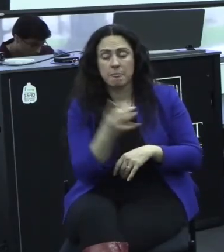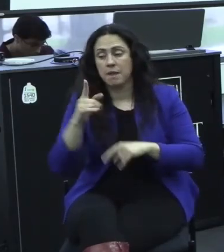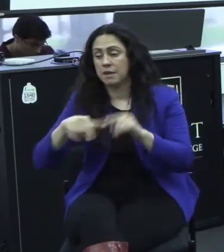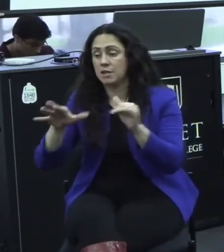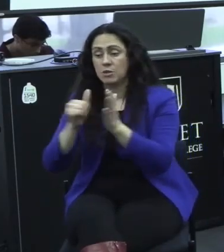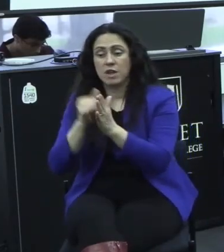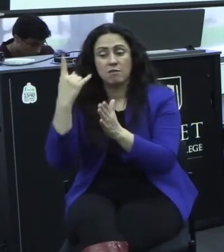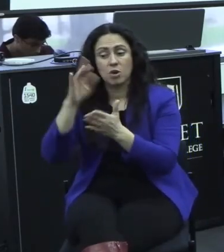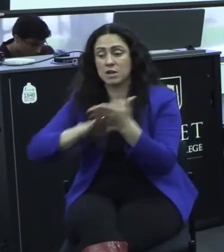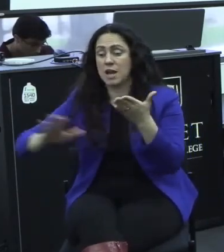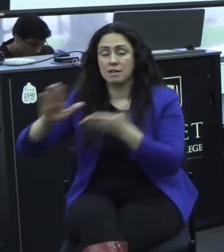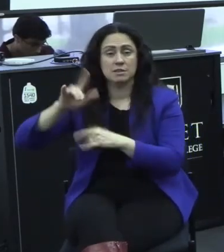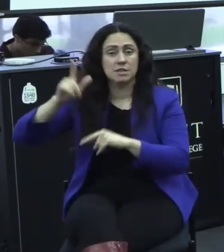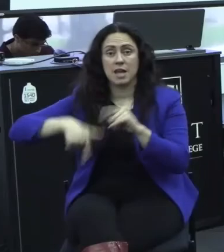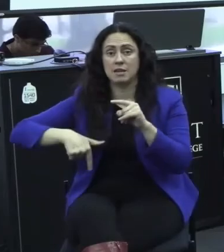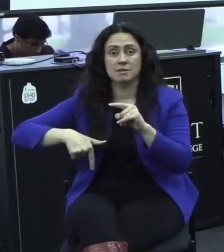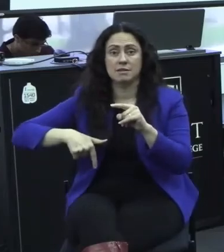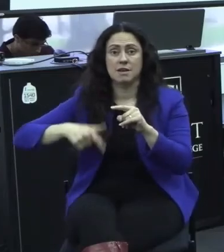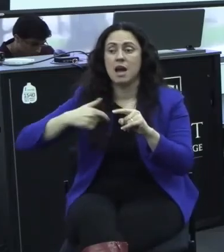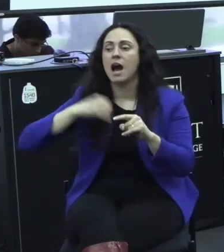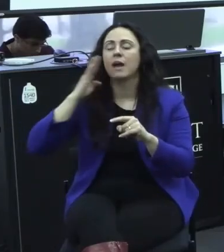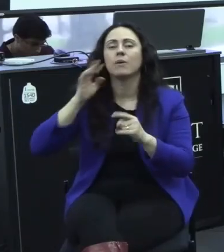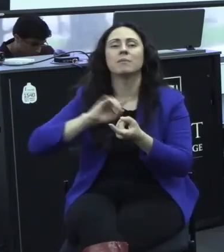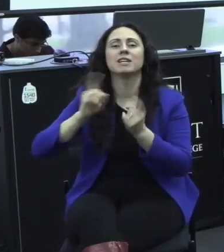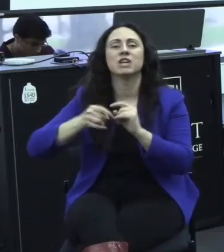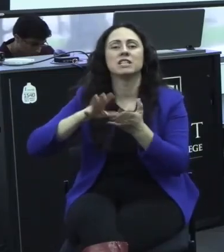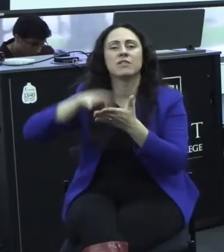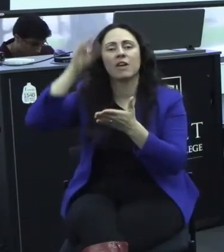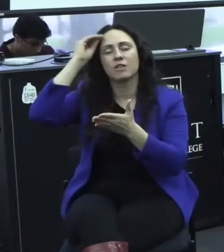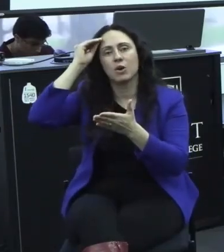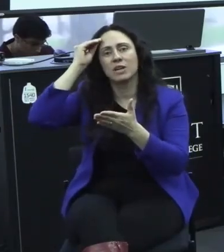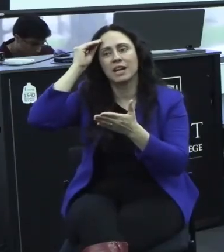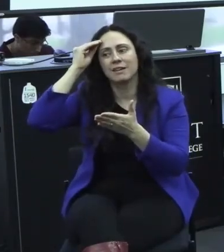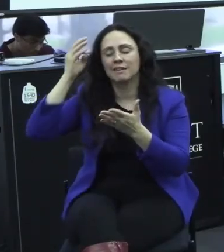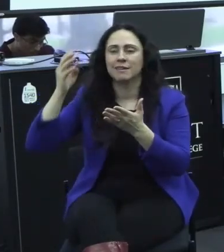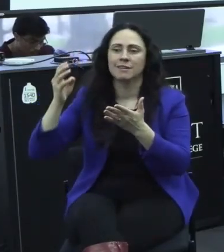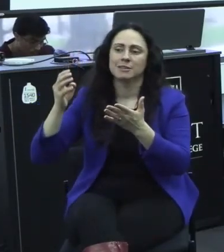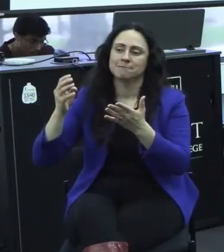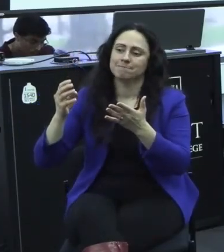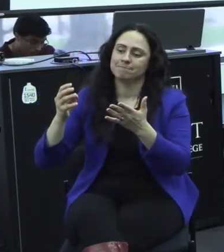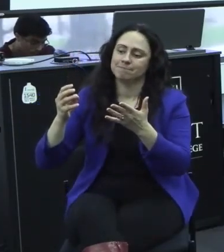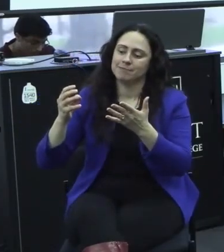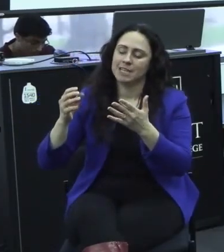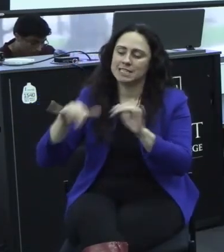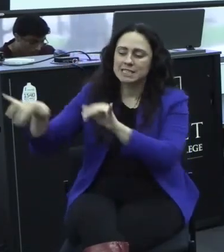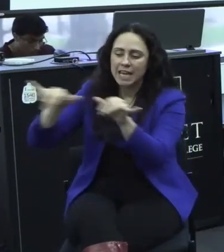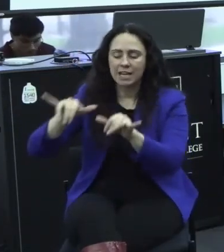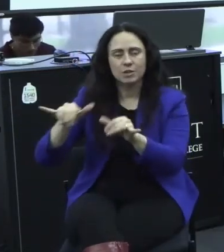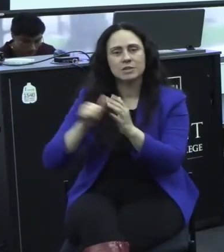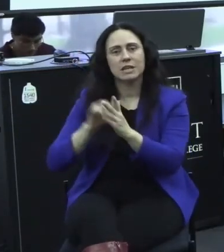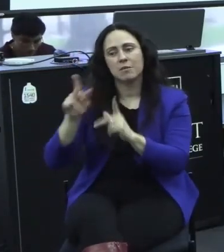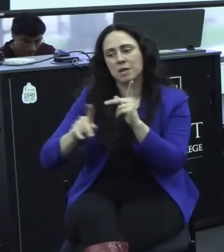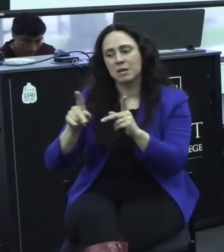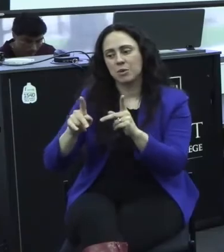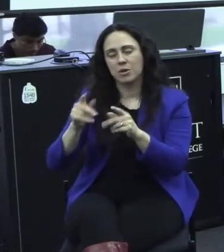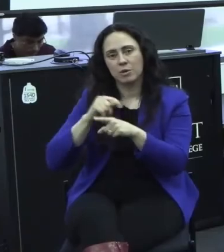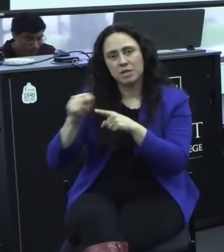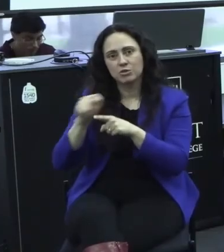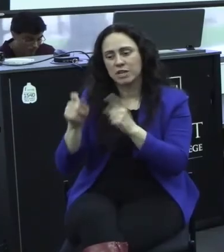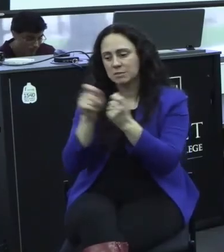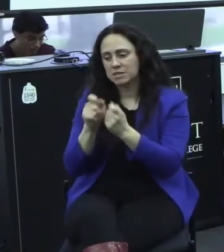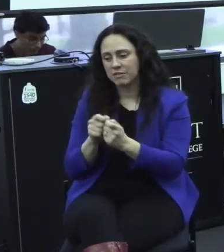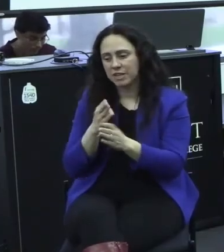that in college because I would be changing the learning benchmarks that individuals who are being trained in certain areas need to meet.